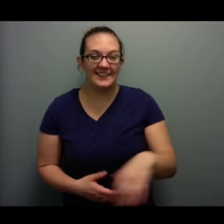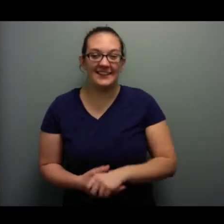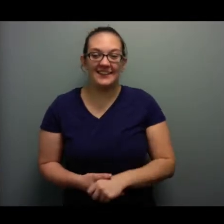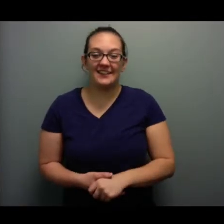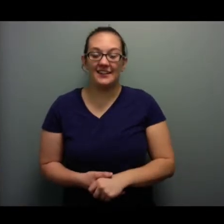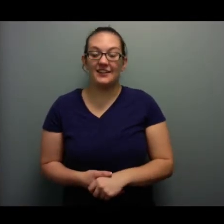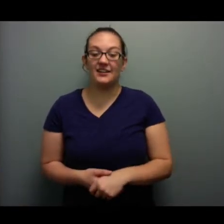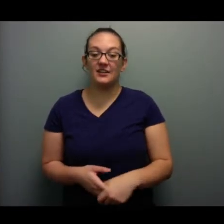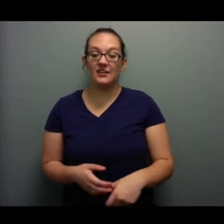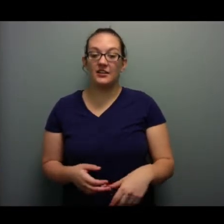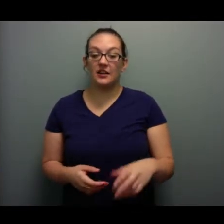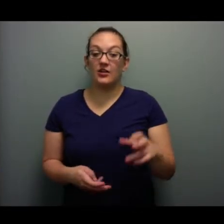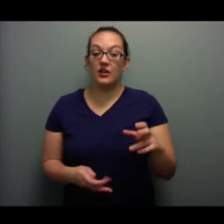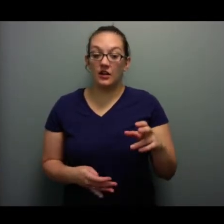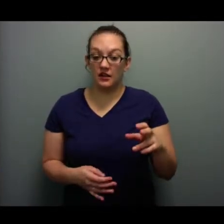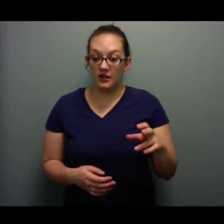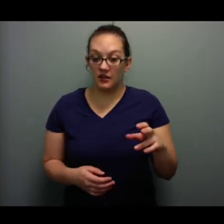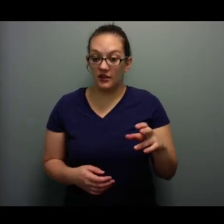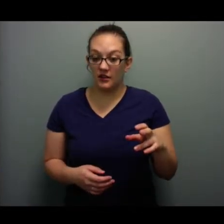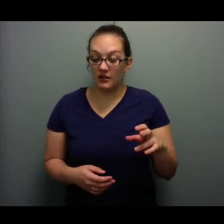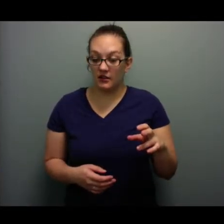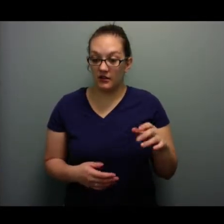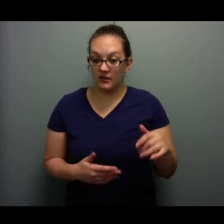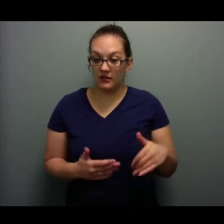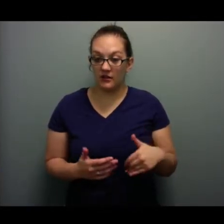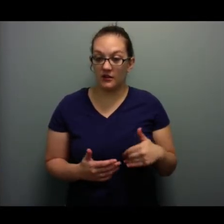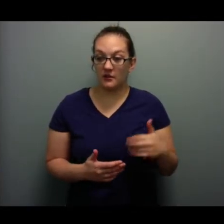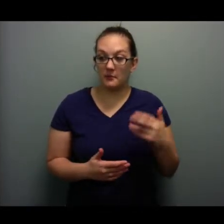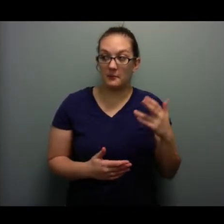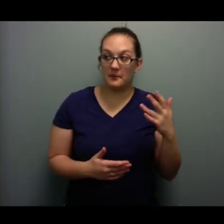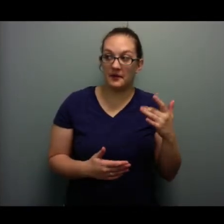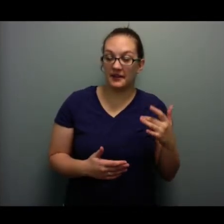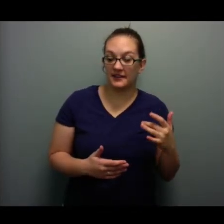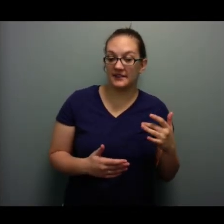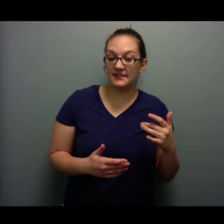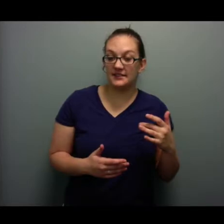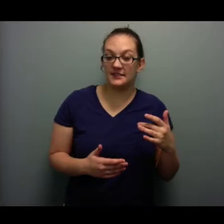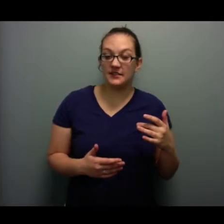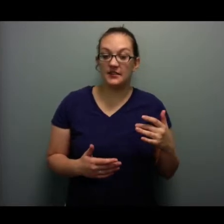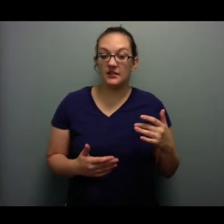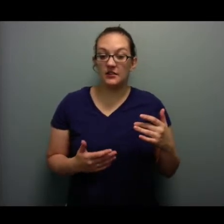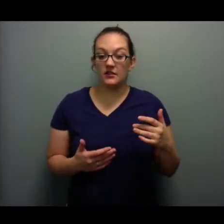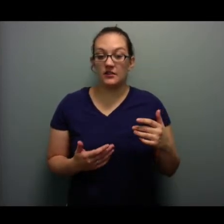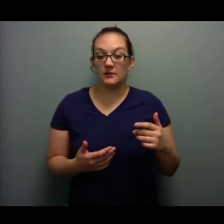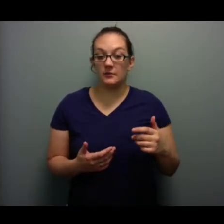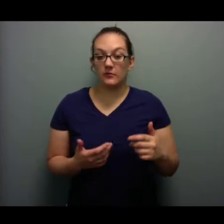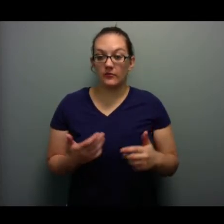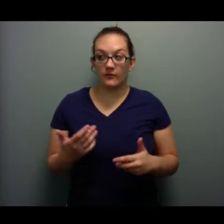Okay, why?